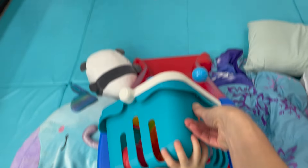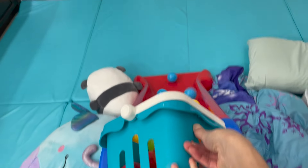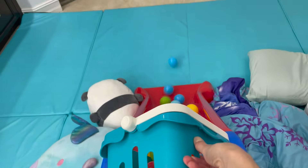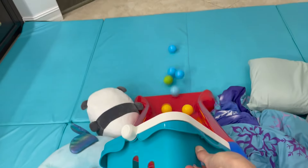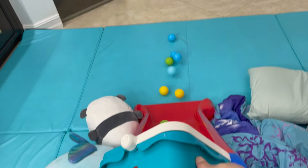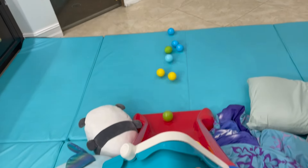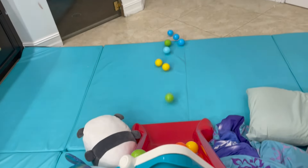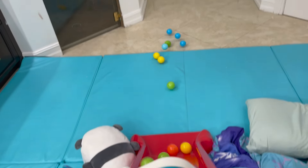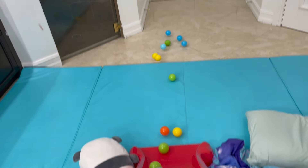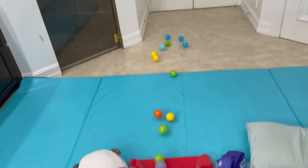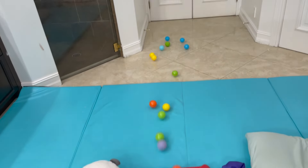Whoa!